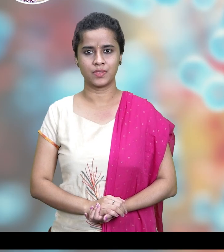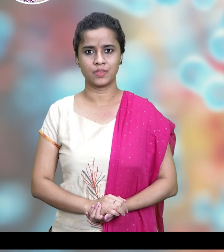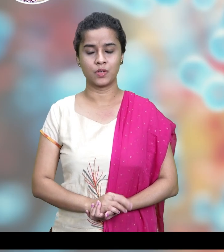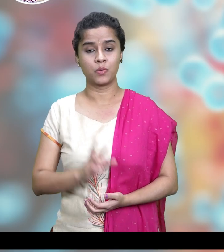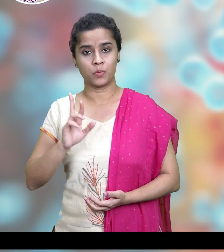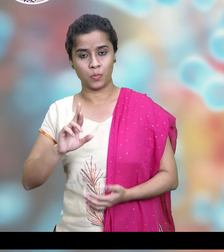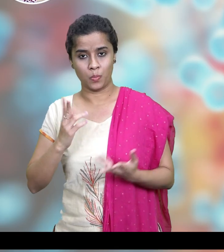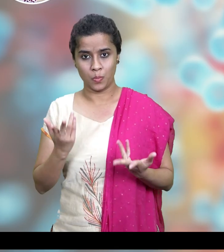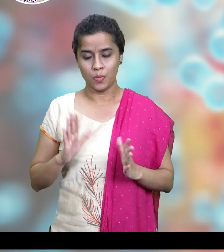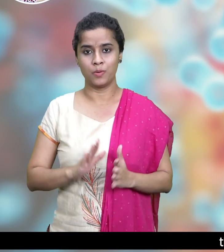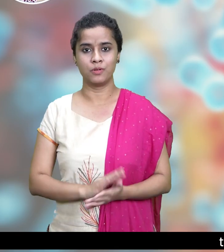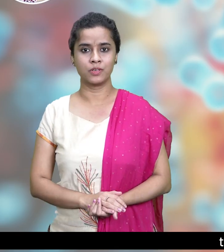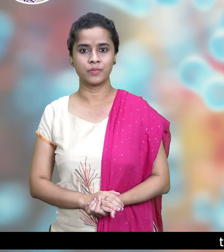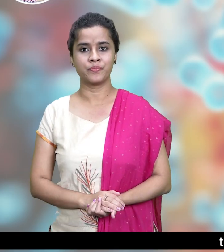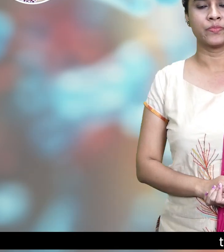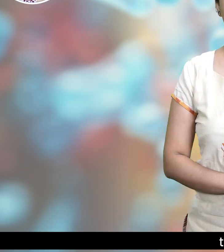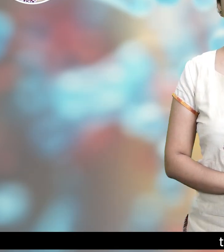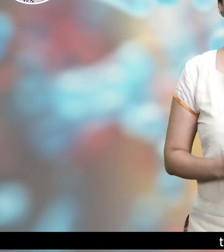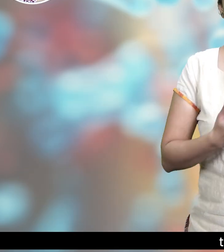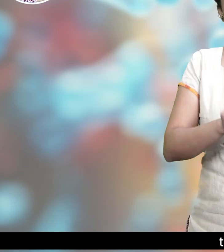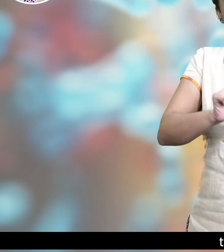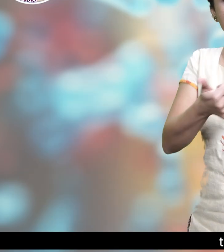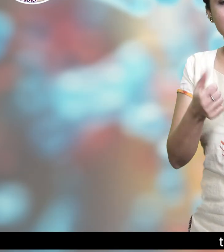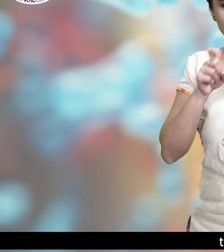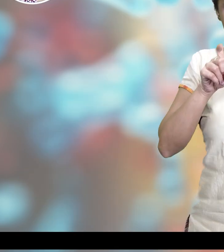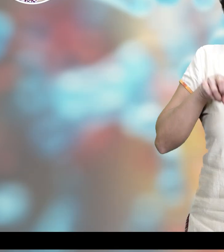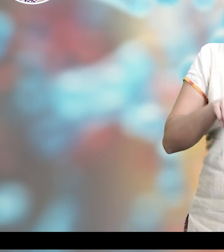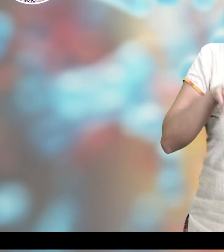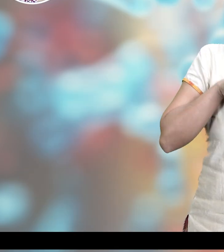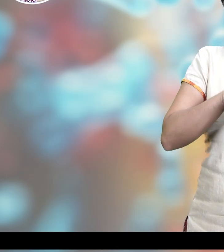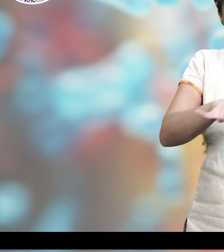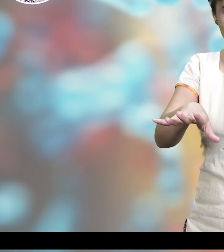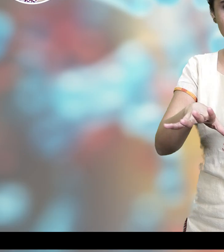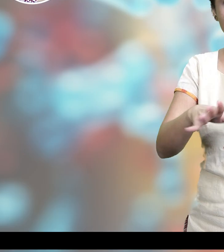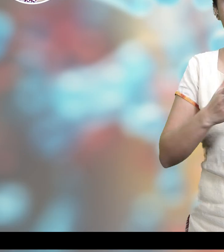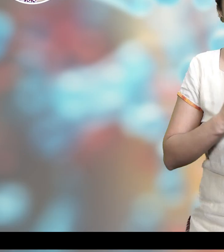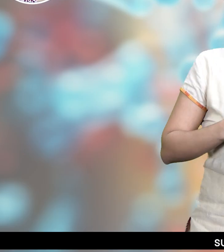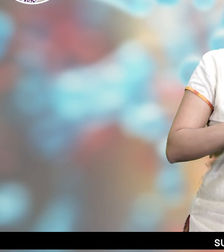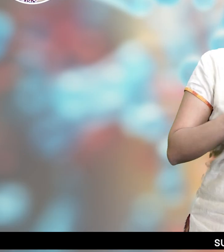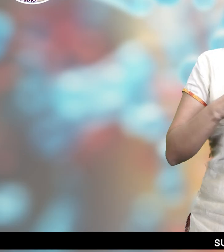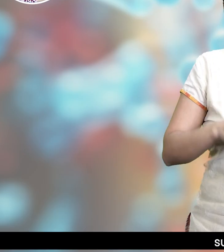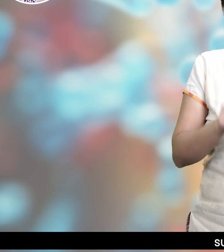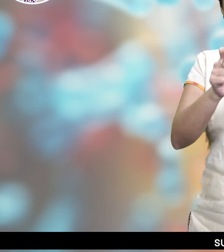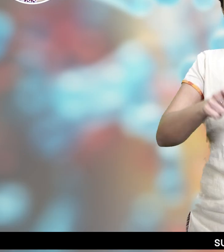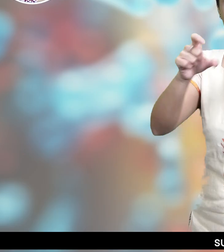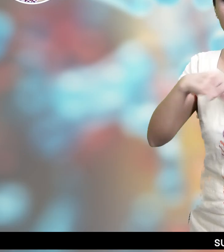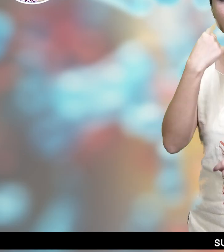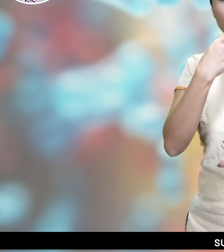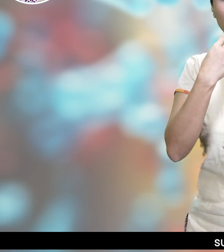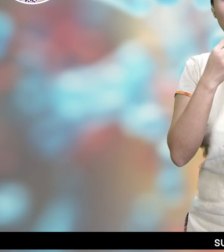Ultimately, it is these other infections that kill people suffering